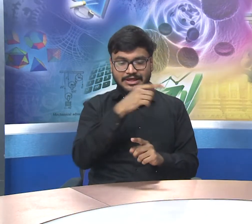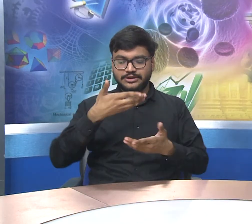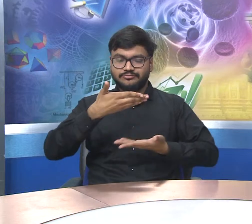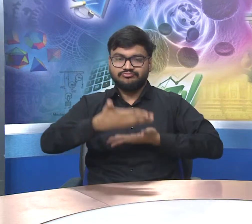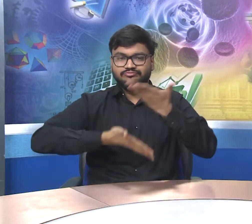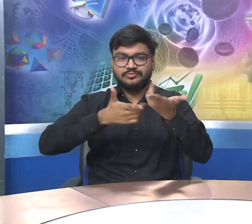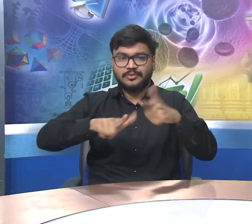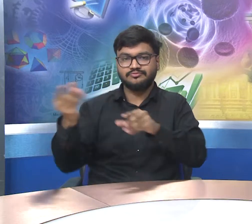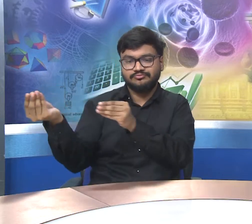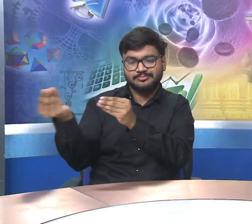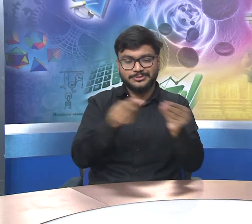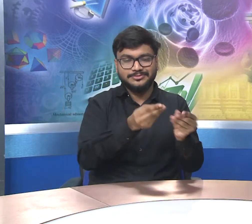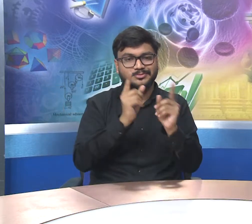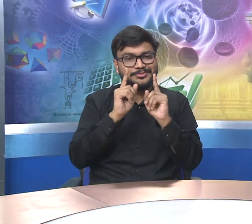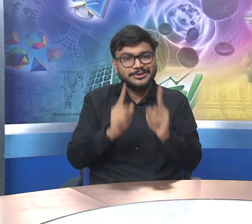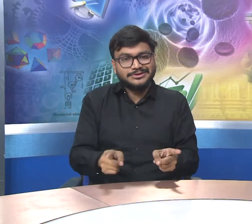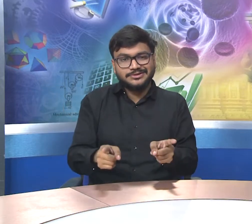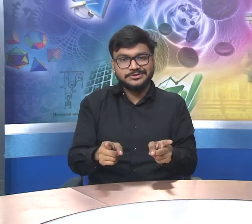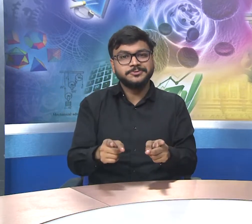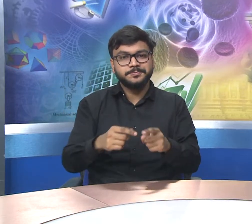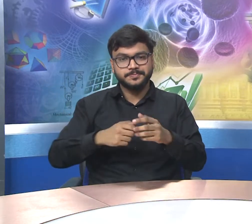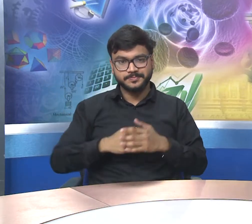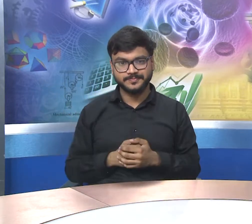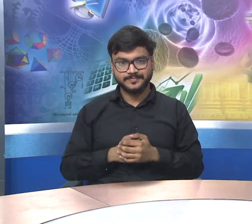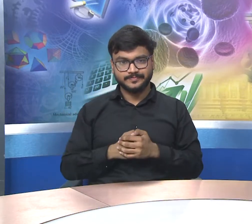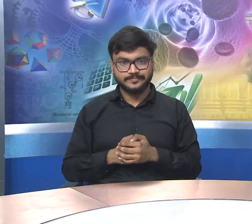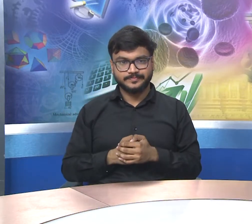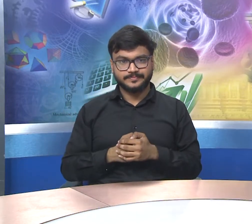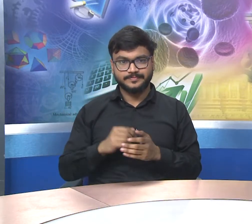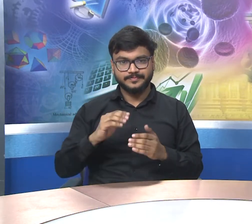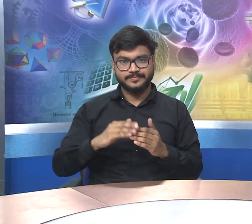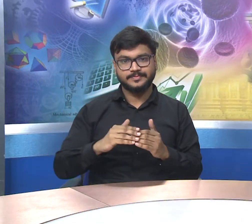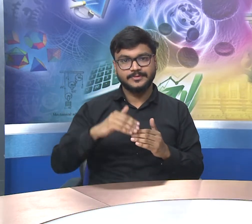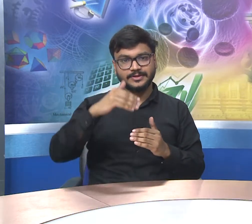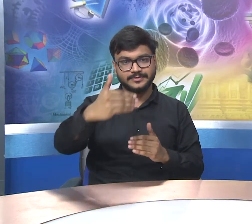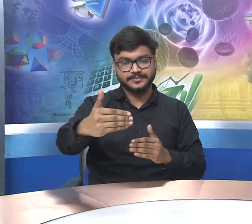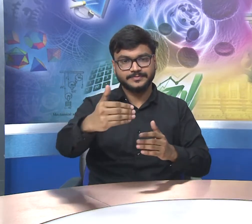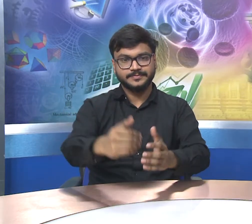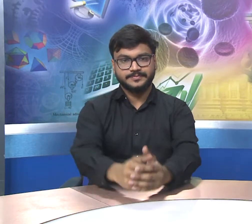And they can also learn sign language during their critical period.